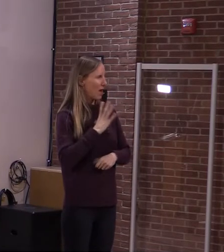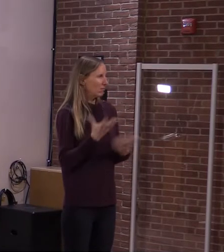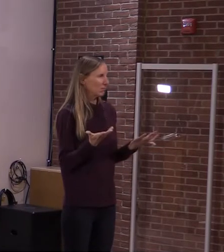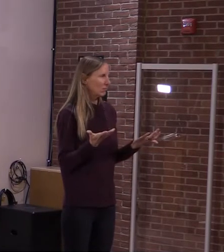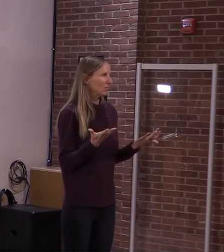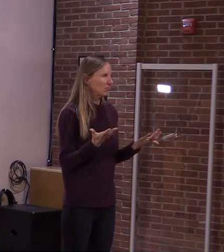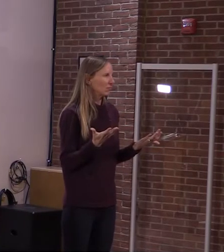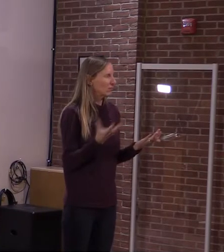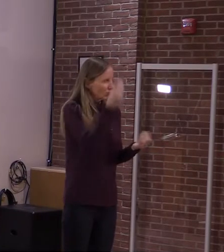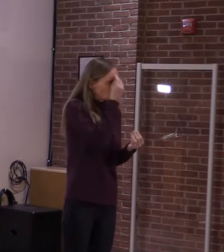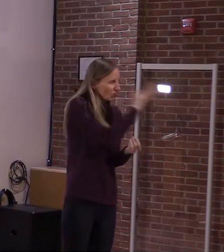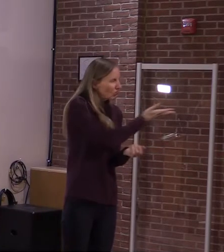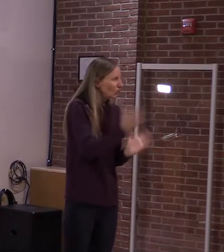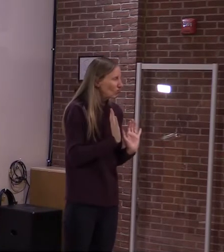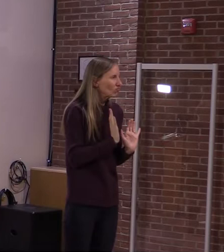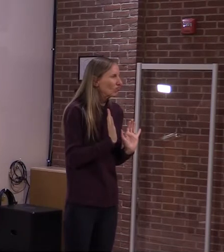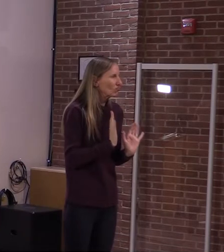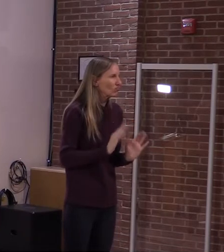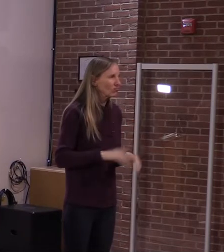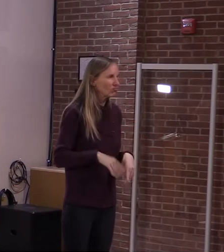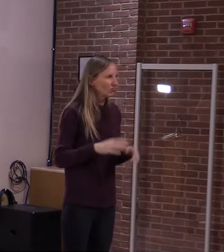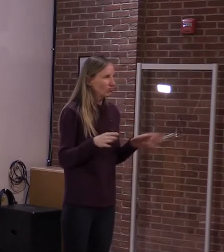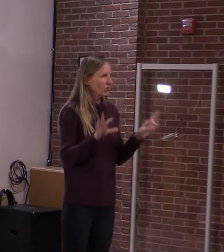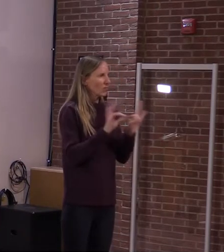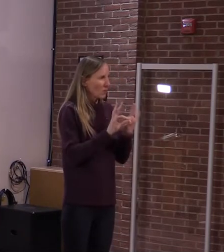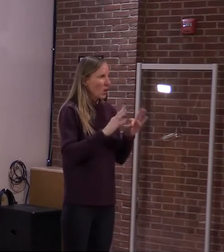at the time that they have their appointment. Okay,